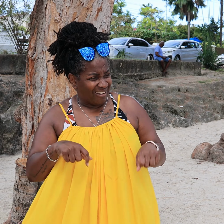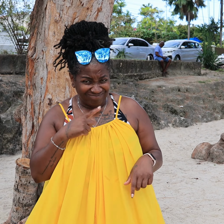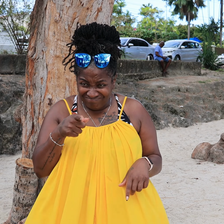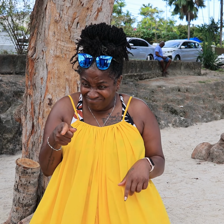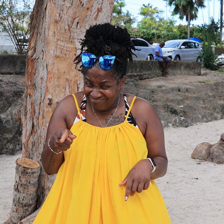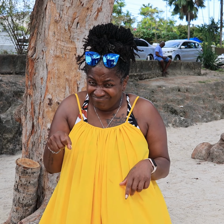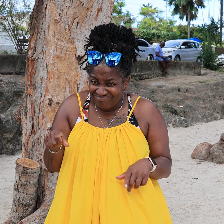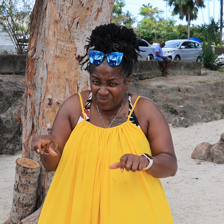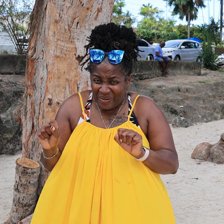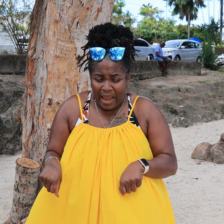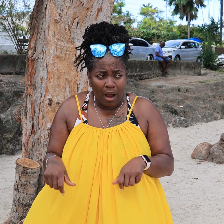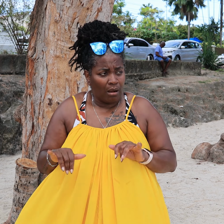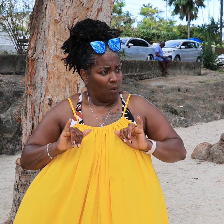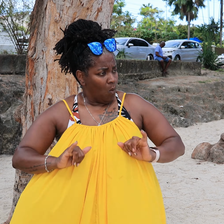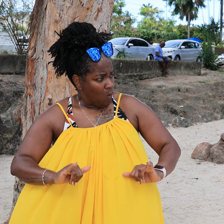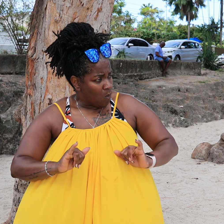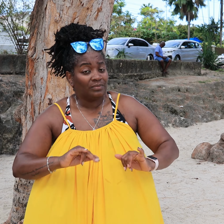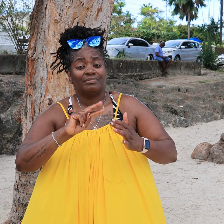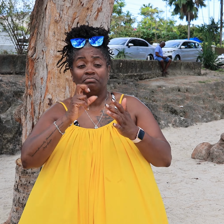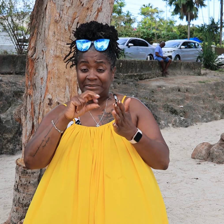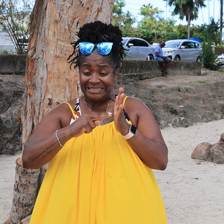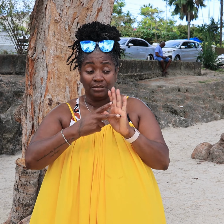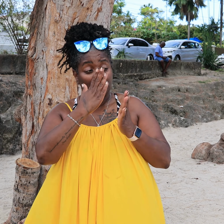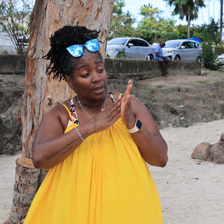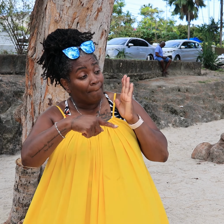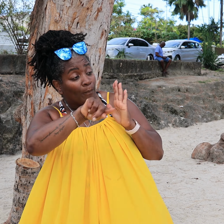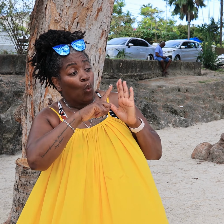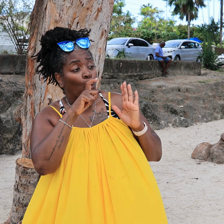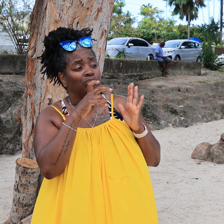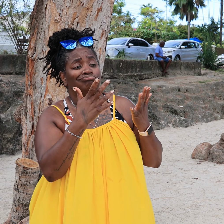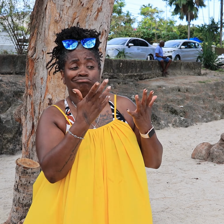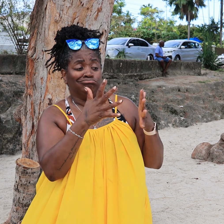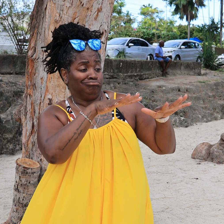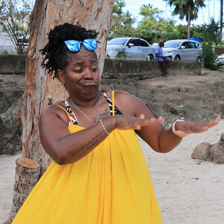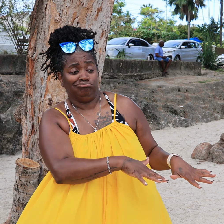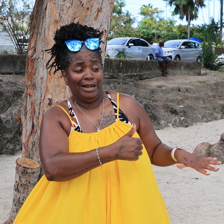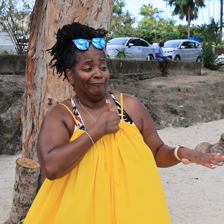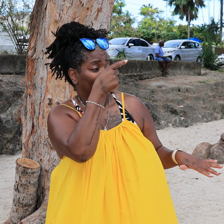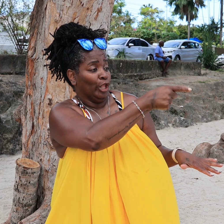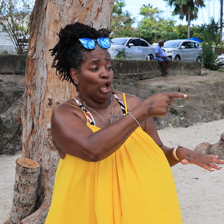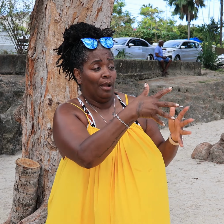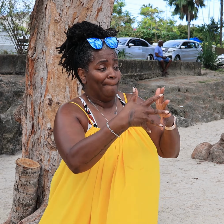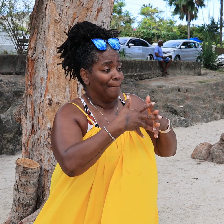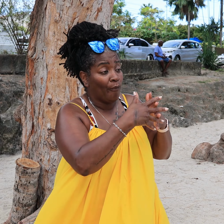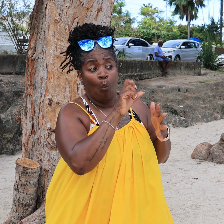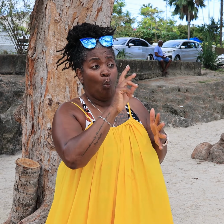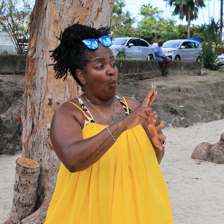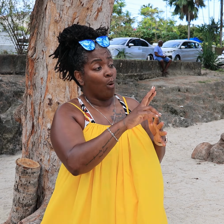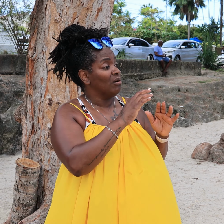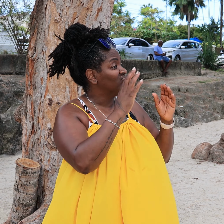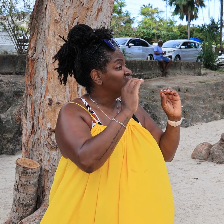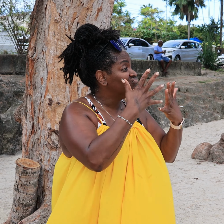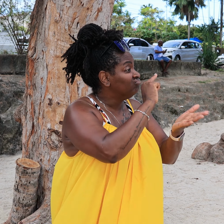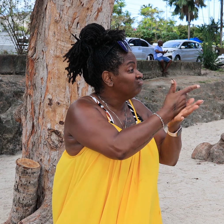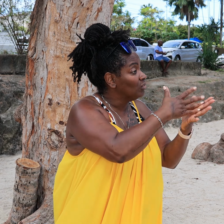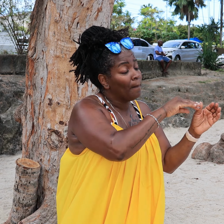them. Yes, they can. And so it means that some who have settled overseas, like in America, or